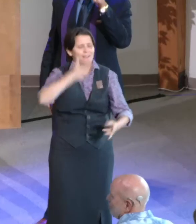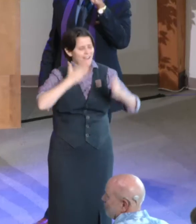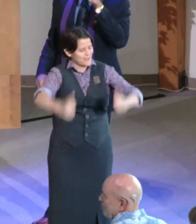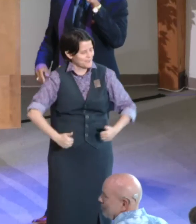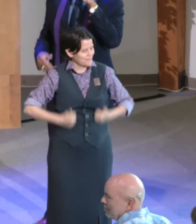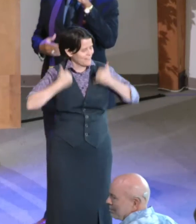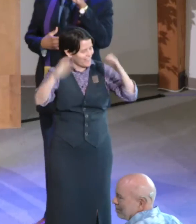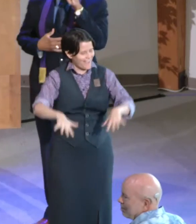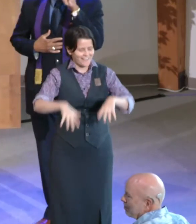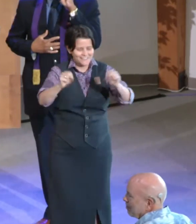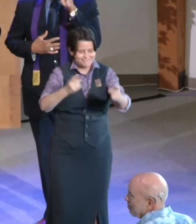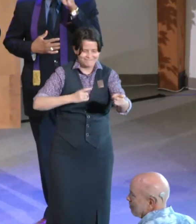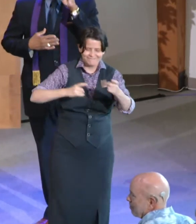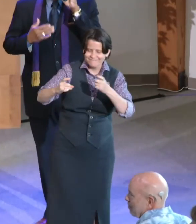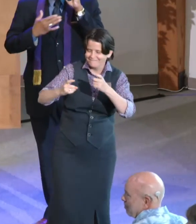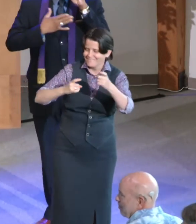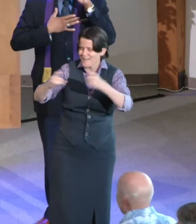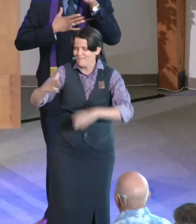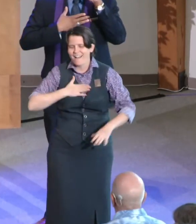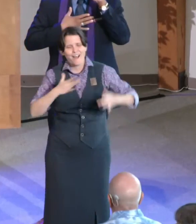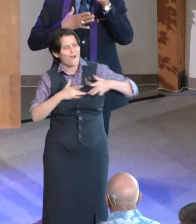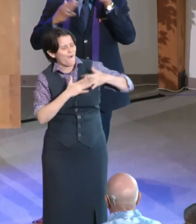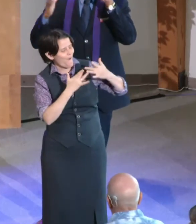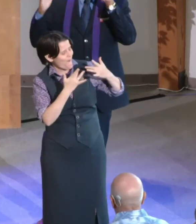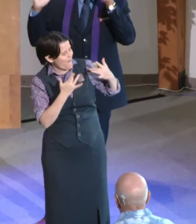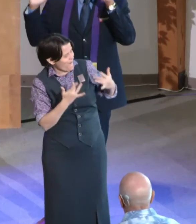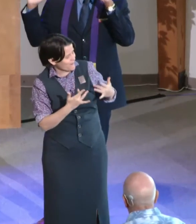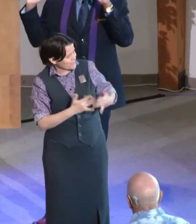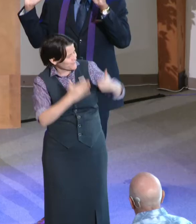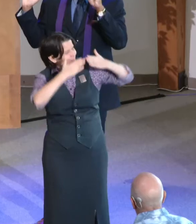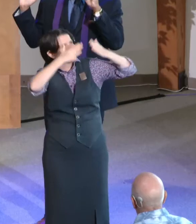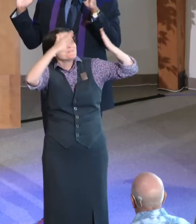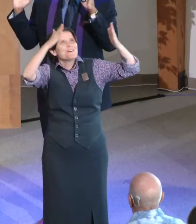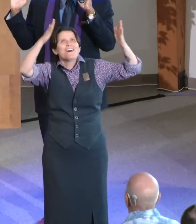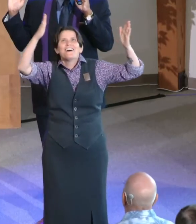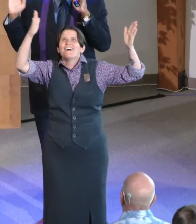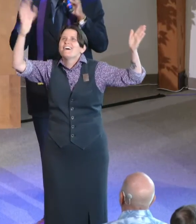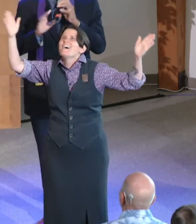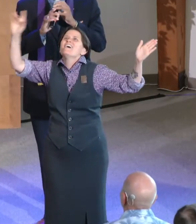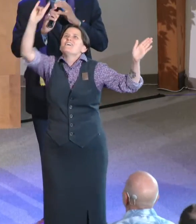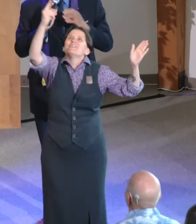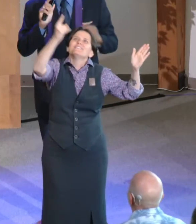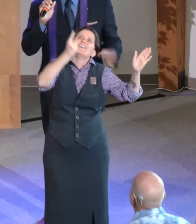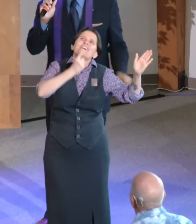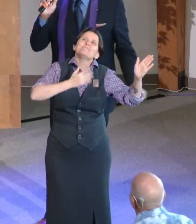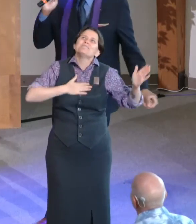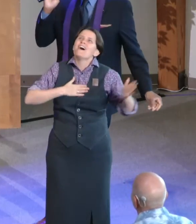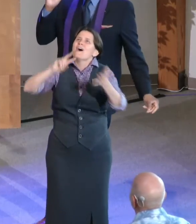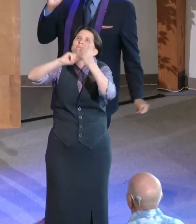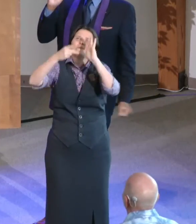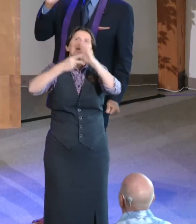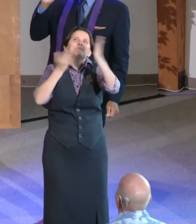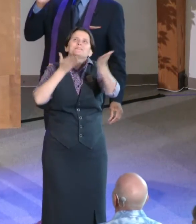and my heart is open wide. Yes, I'm only here for God.